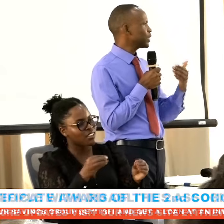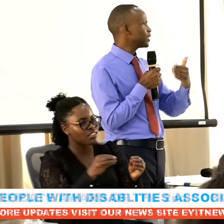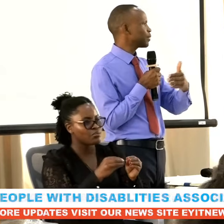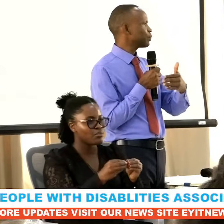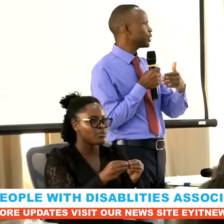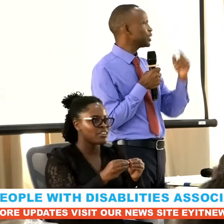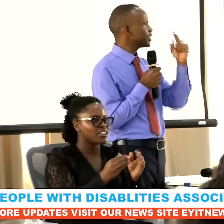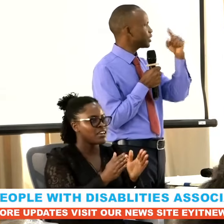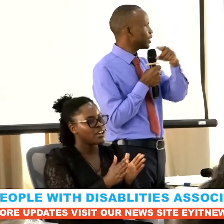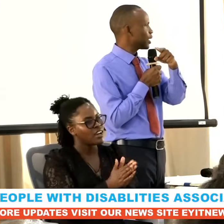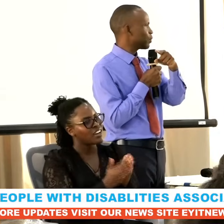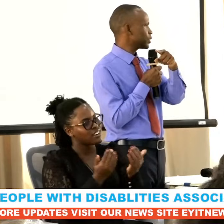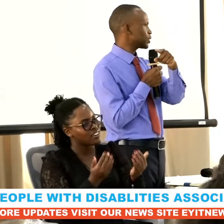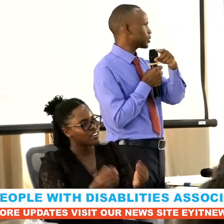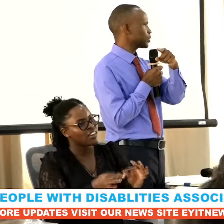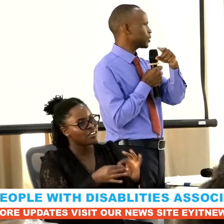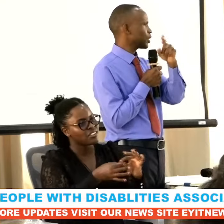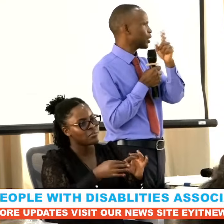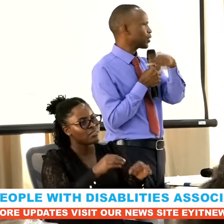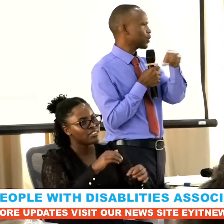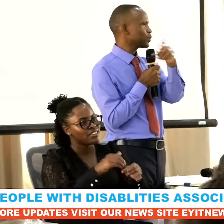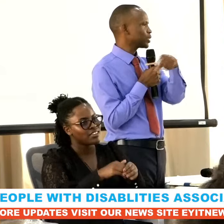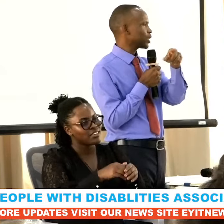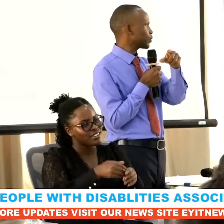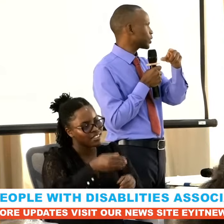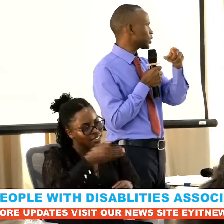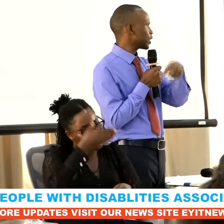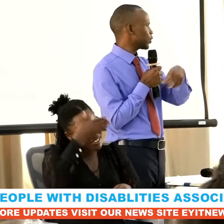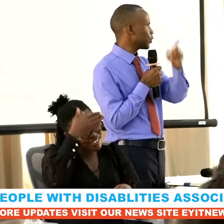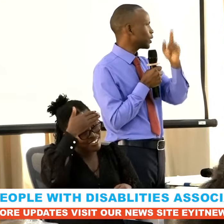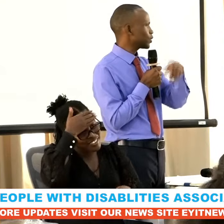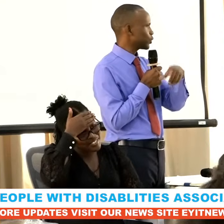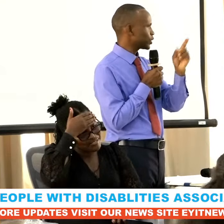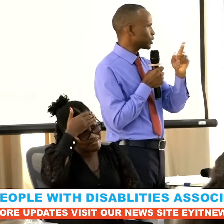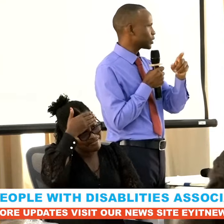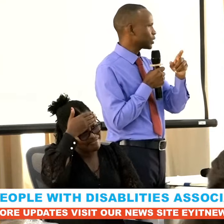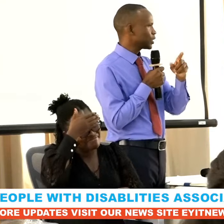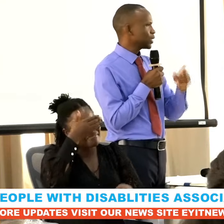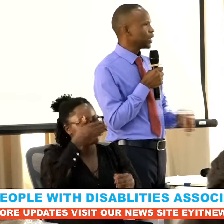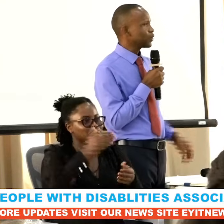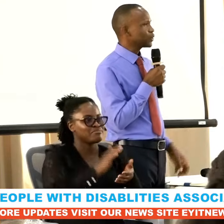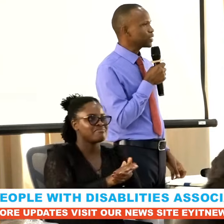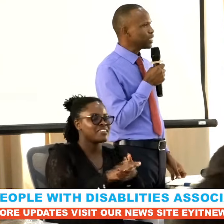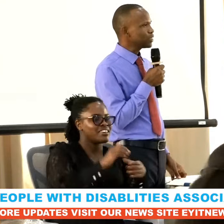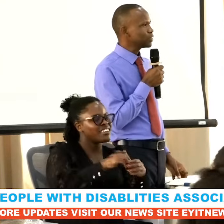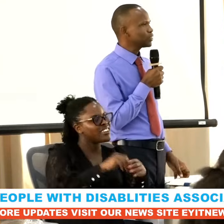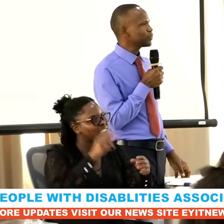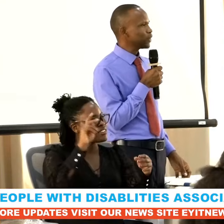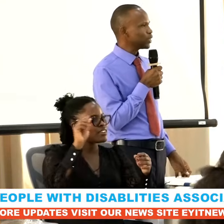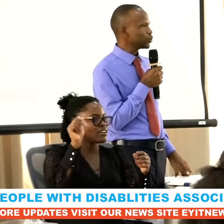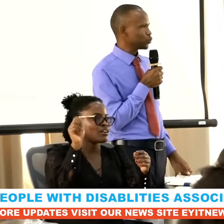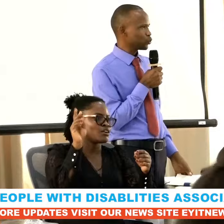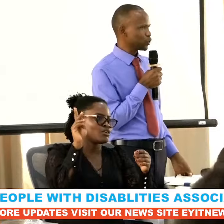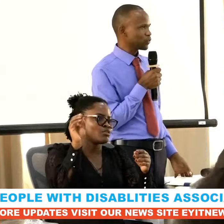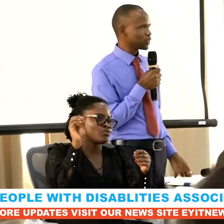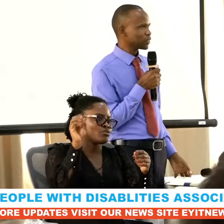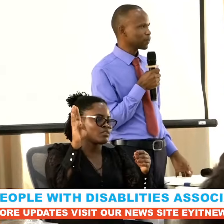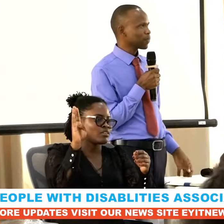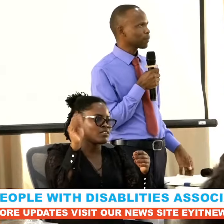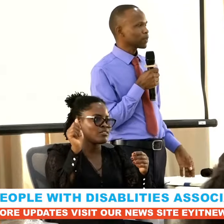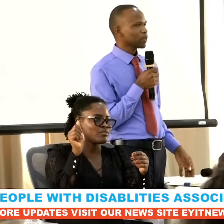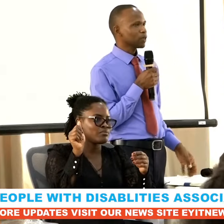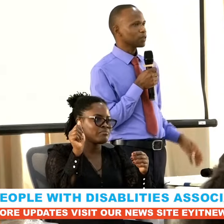now interpreting in a mosque around town, Kakova Road. And Hussein is very